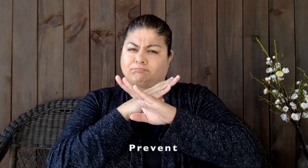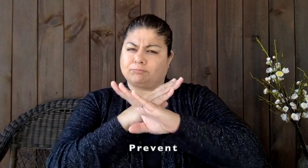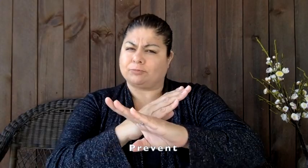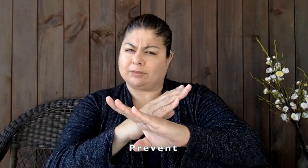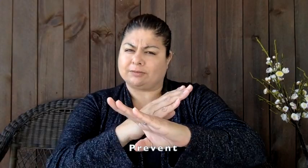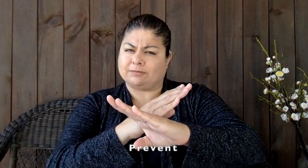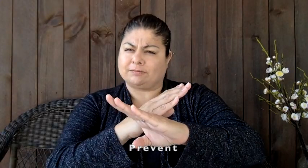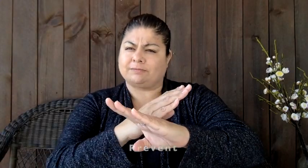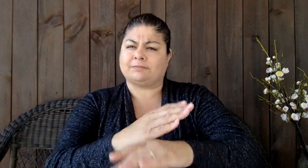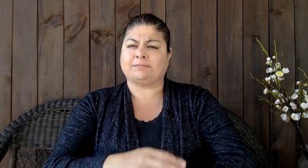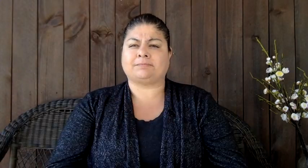Prevent.